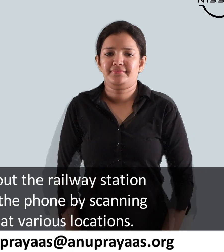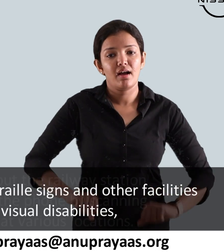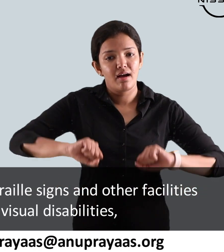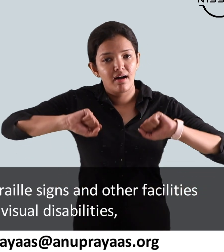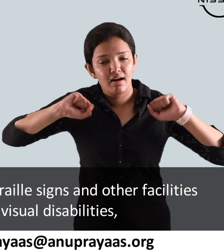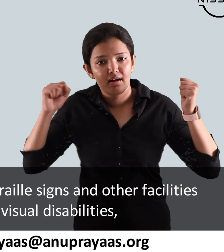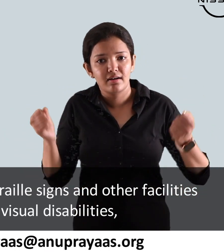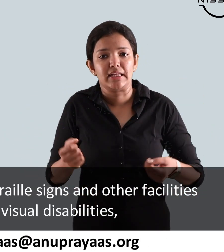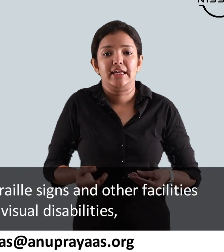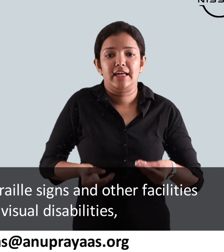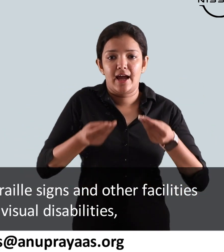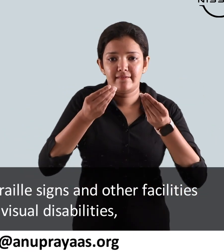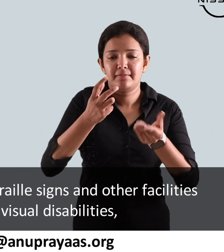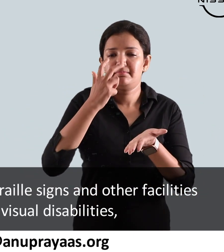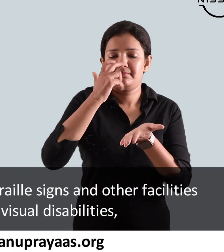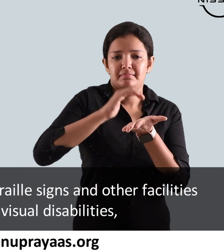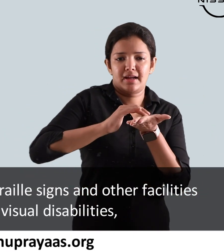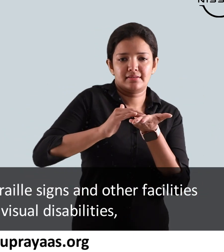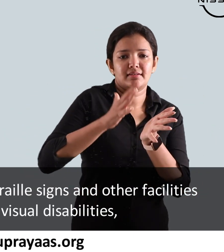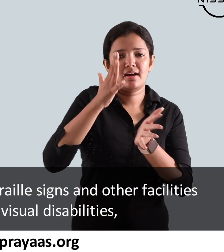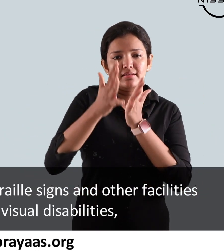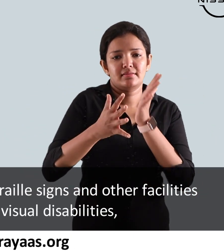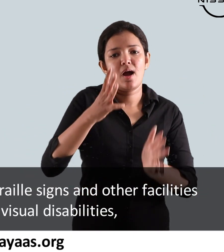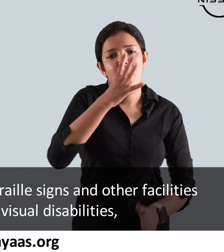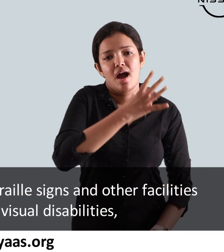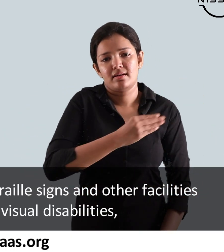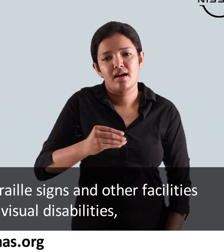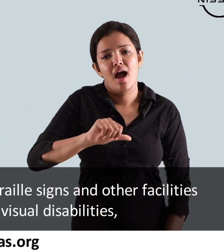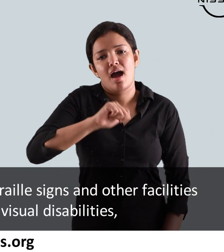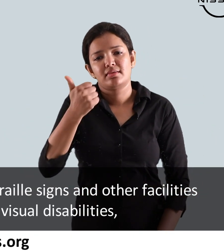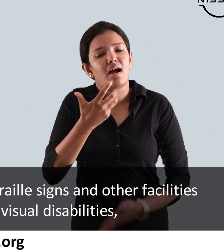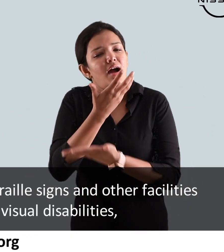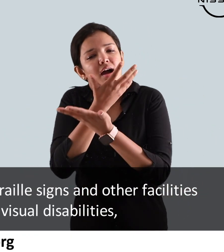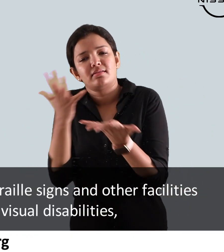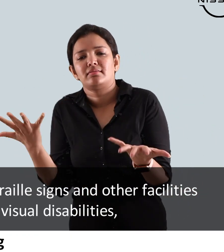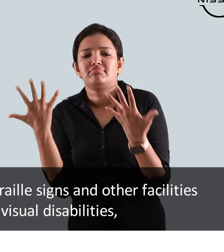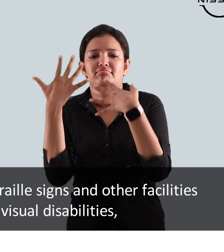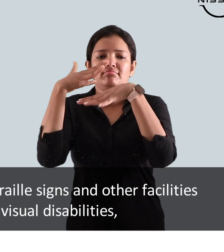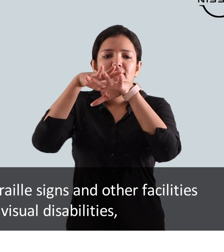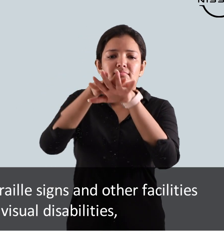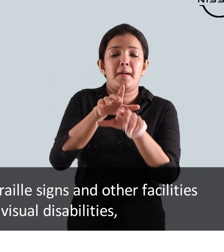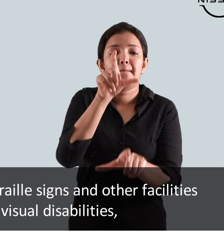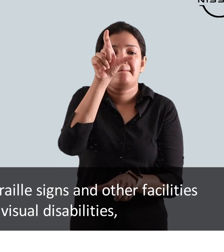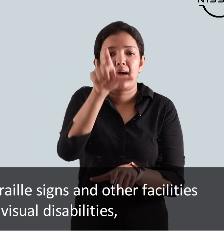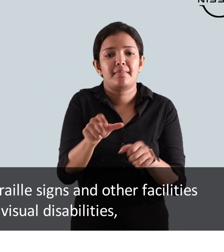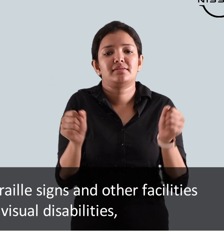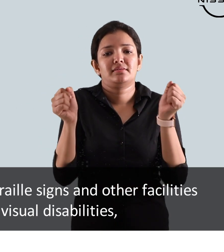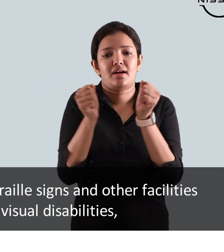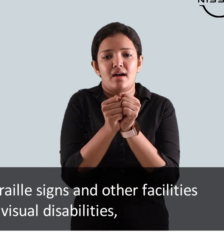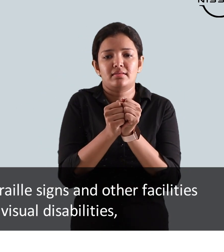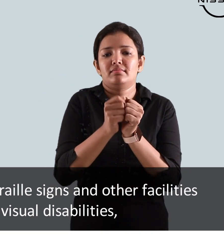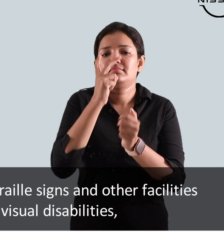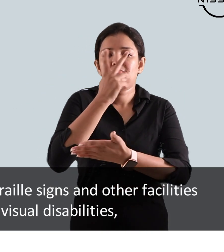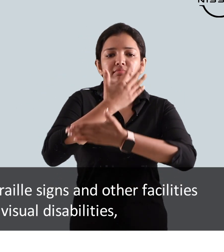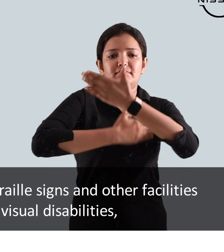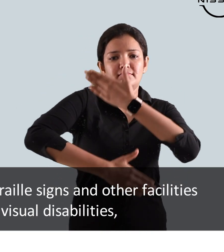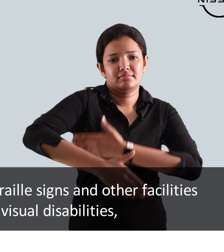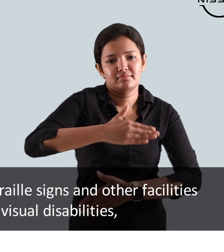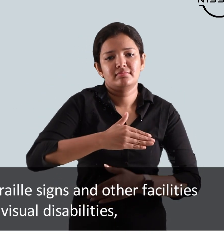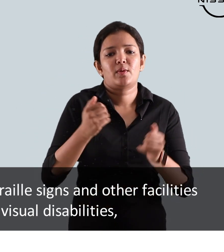The initiative of providing Braille signs and other facilities for people with visual disabilities,